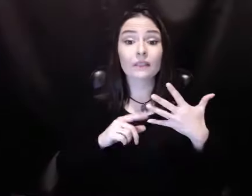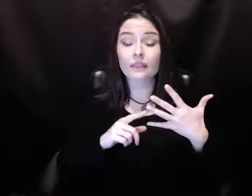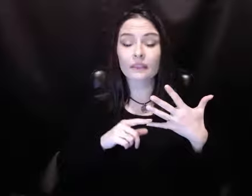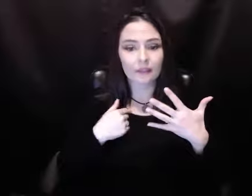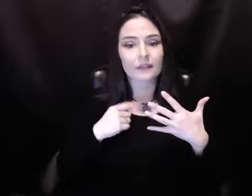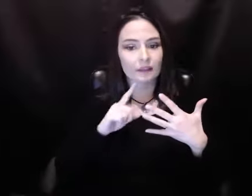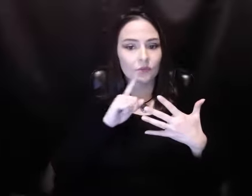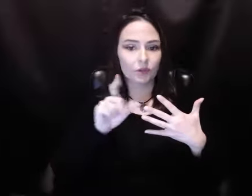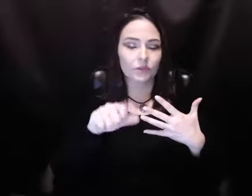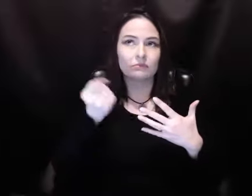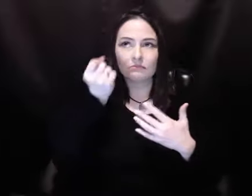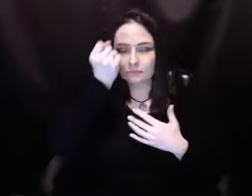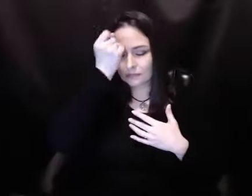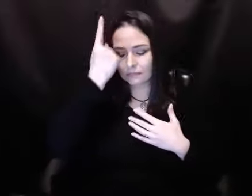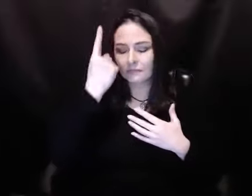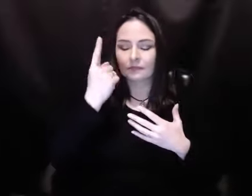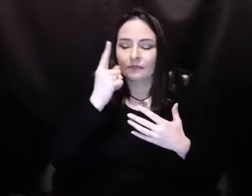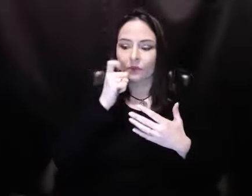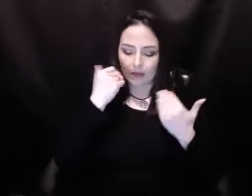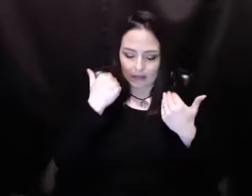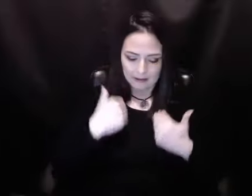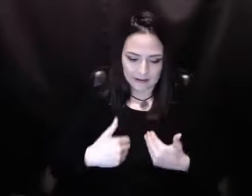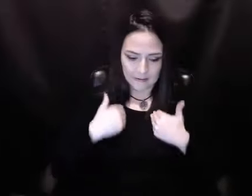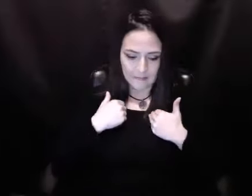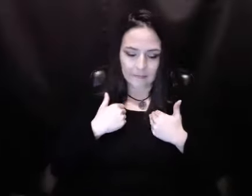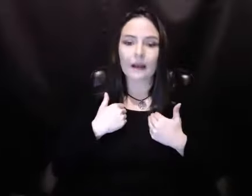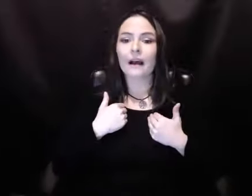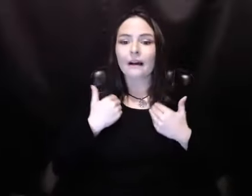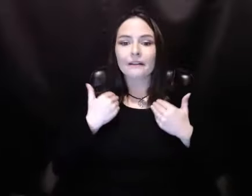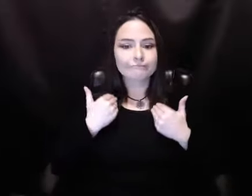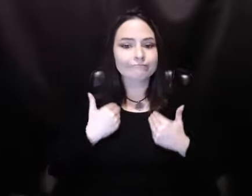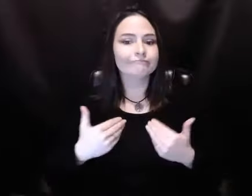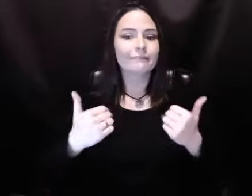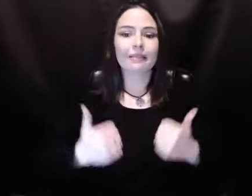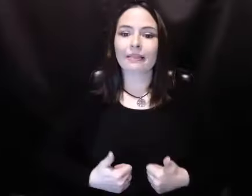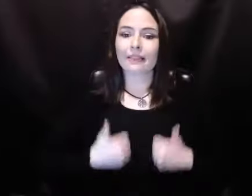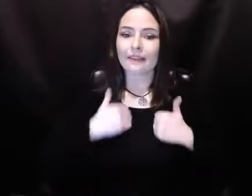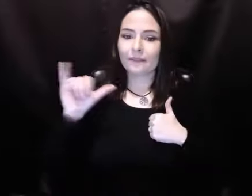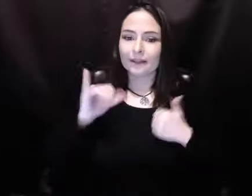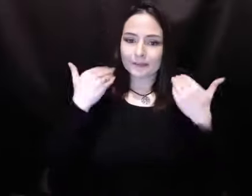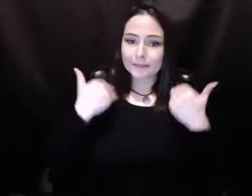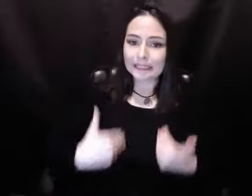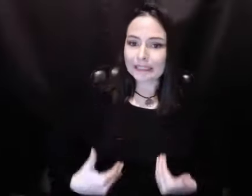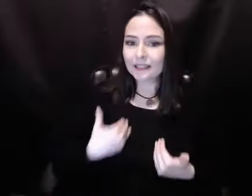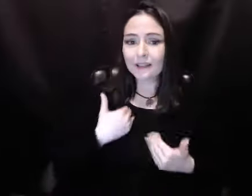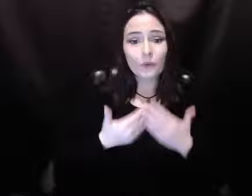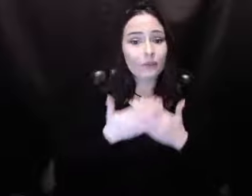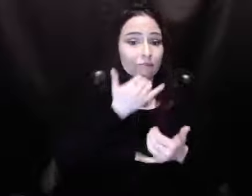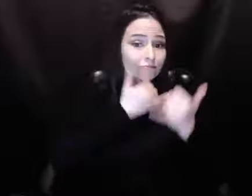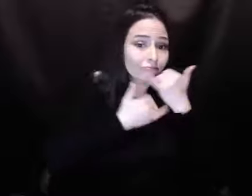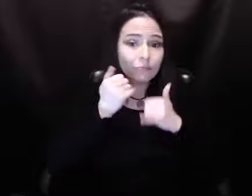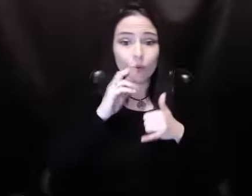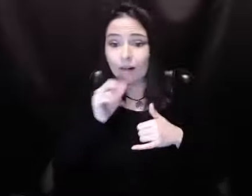that someone could still show me positive amongst all these wrongs. 4, that someone could still love